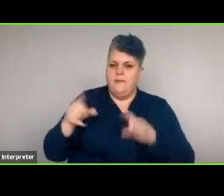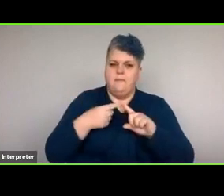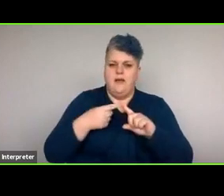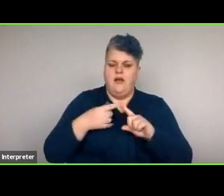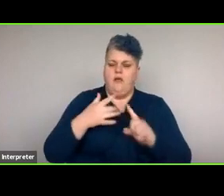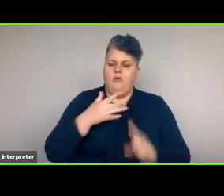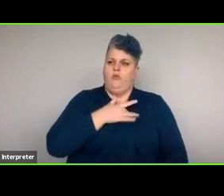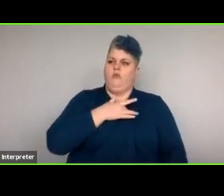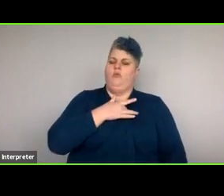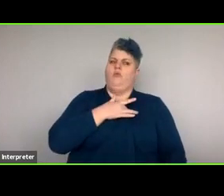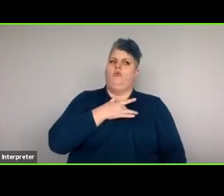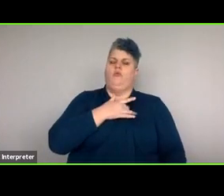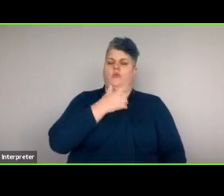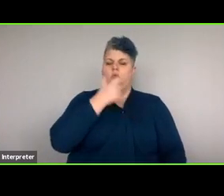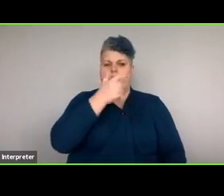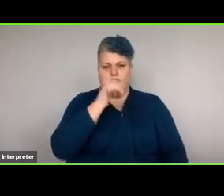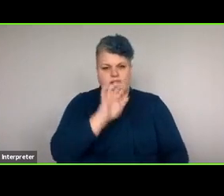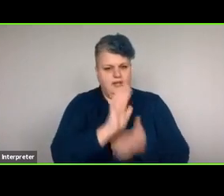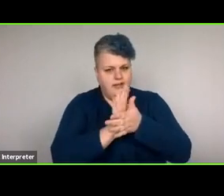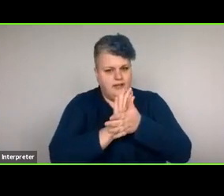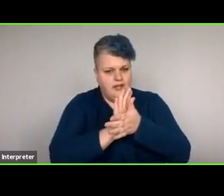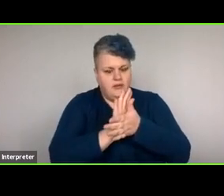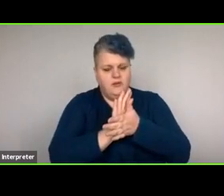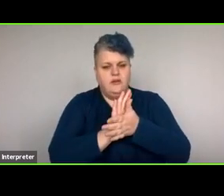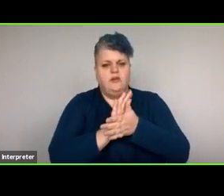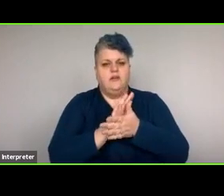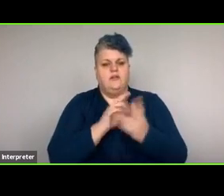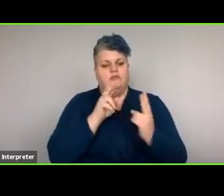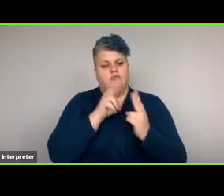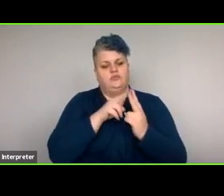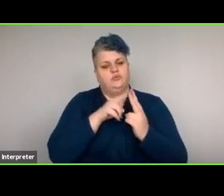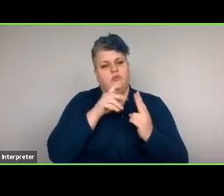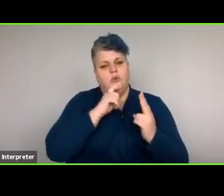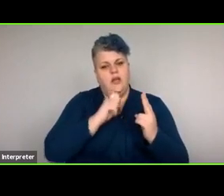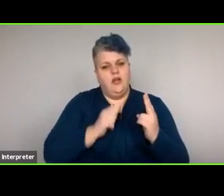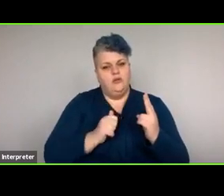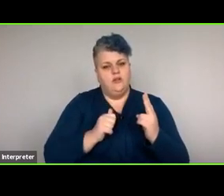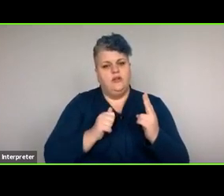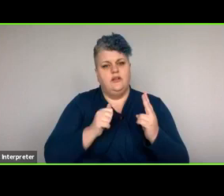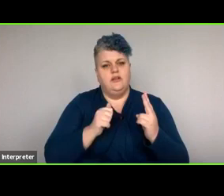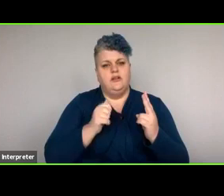them, and watching these two elderly